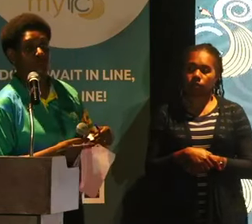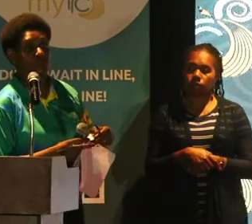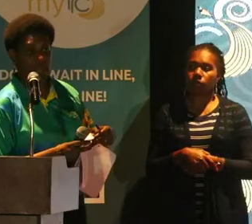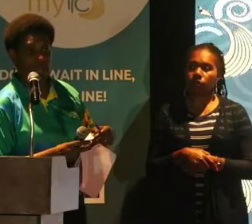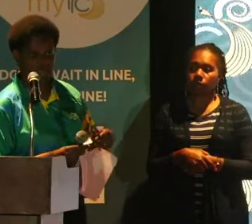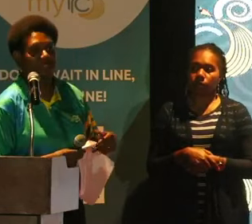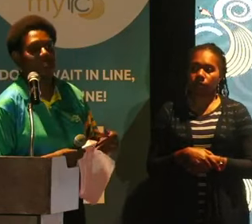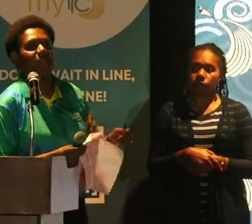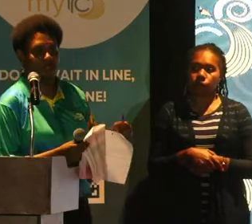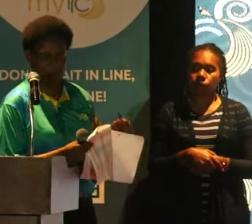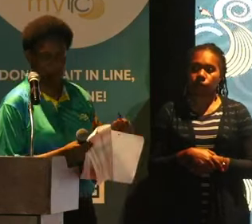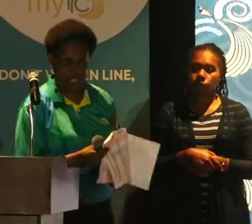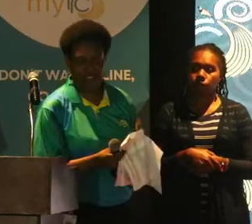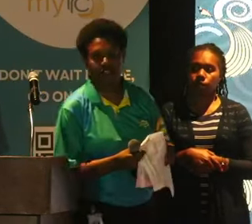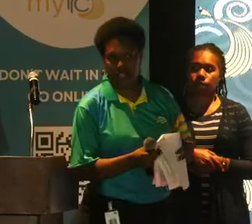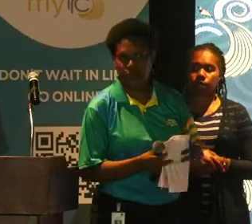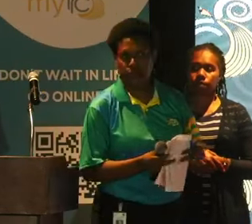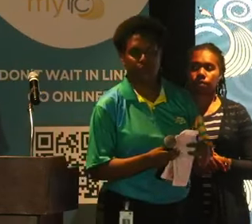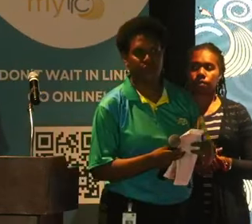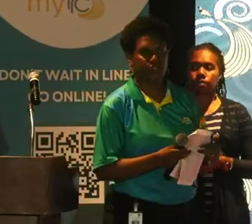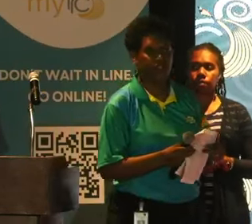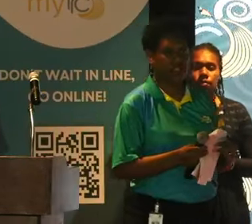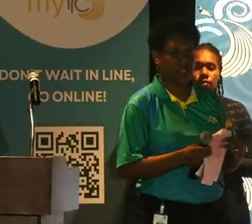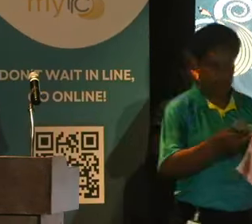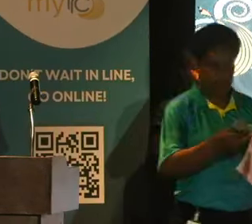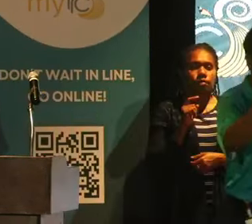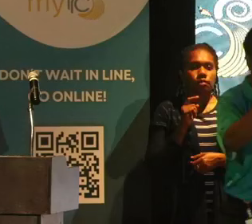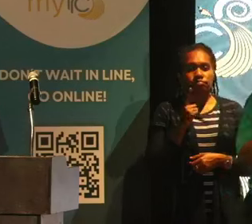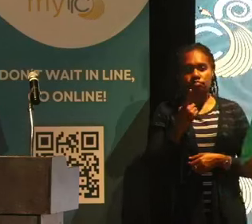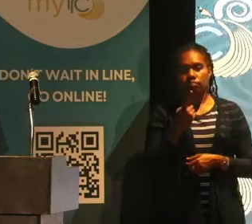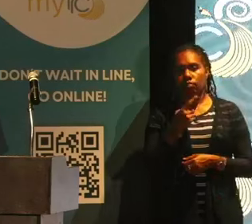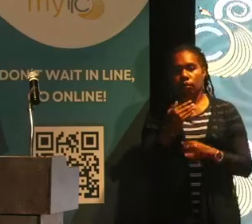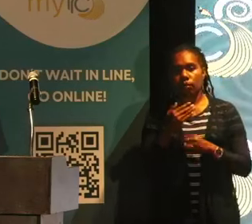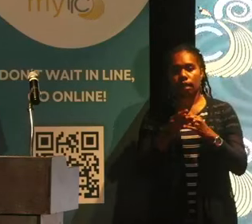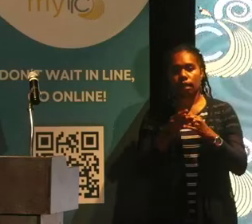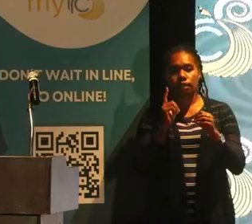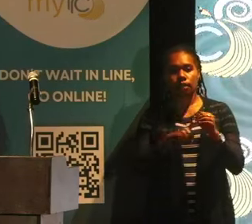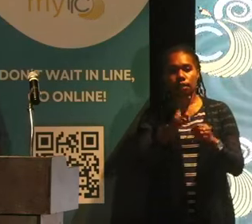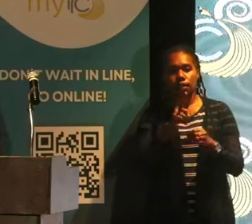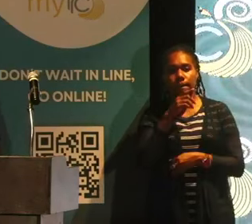just one question for now and we'll move on.